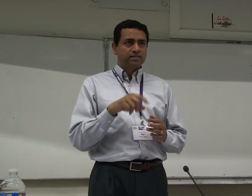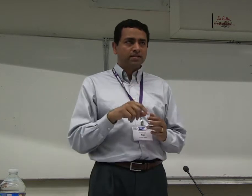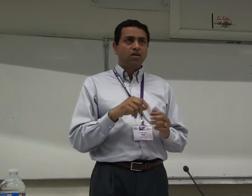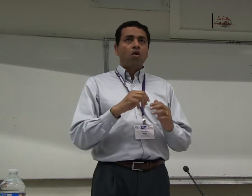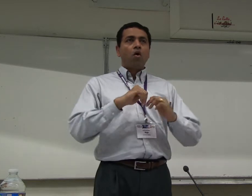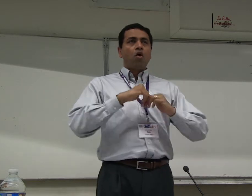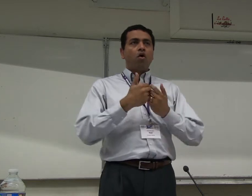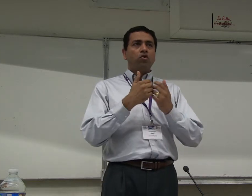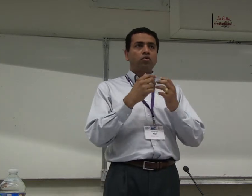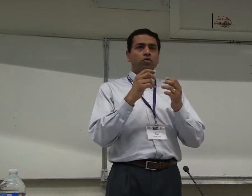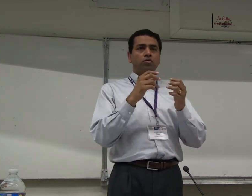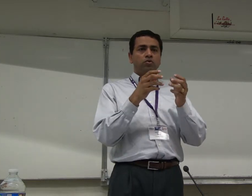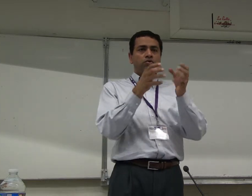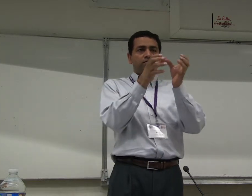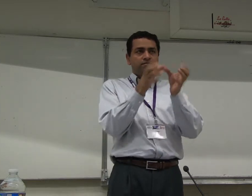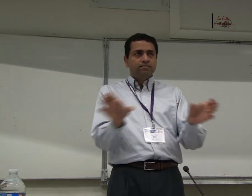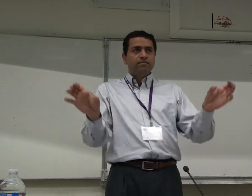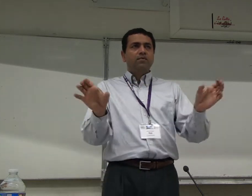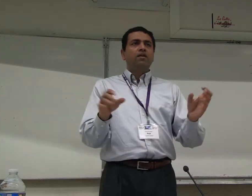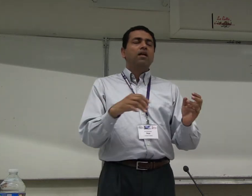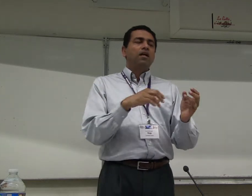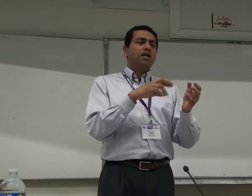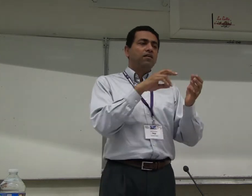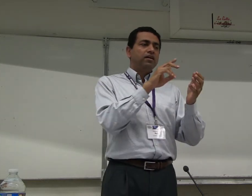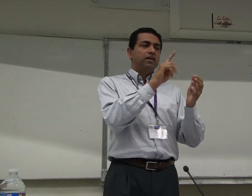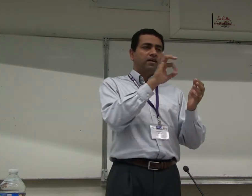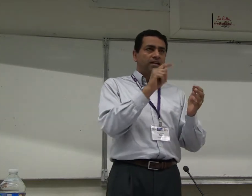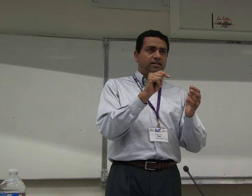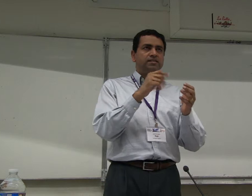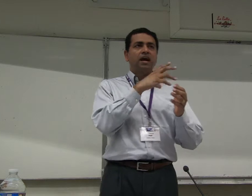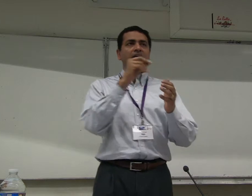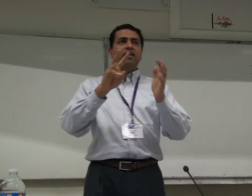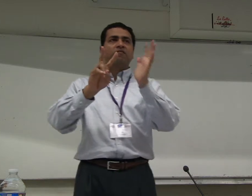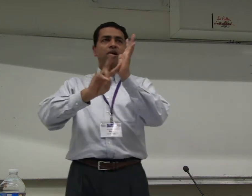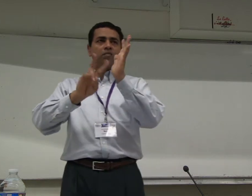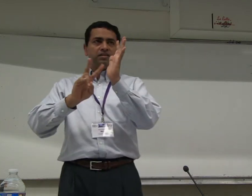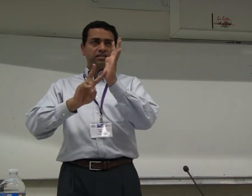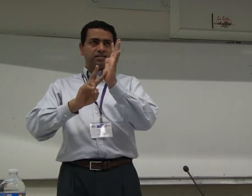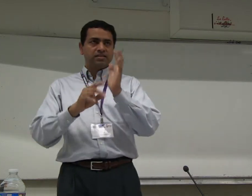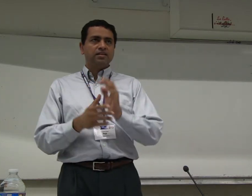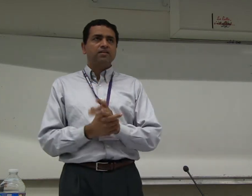to look at this research question of how to split the text